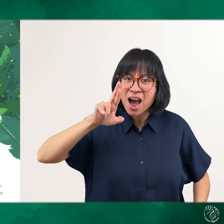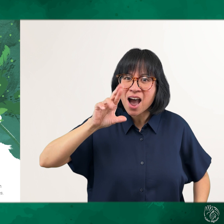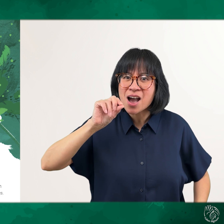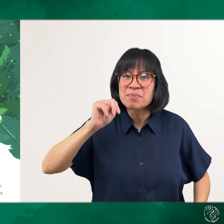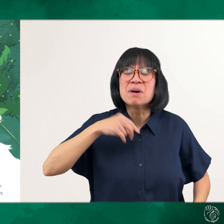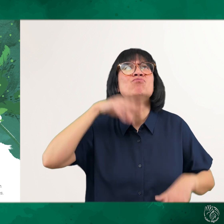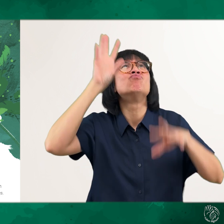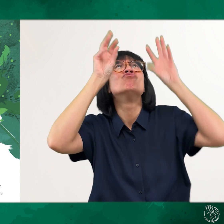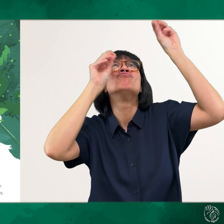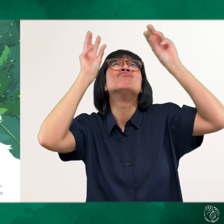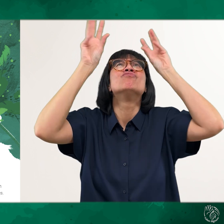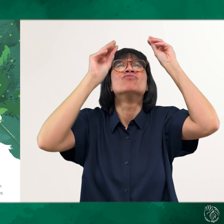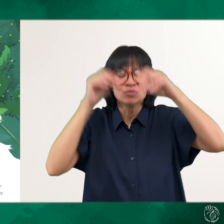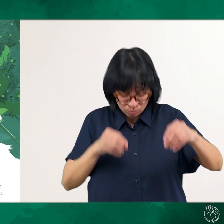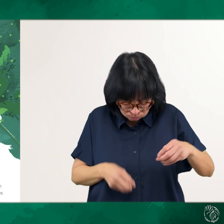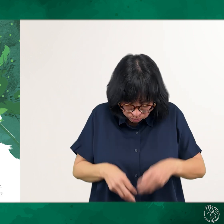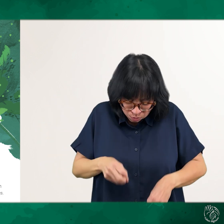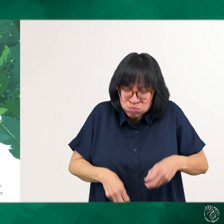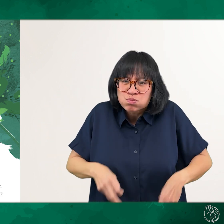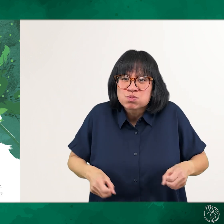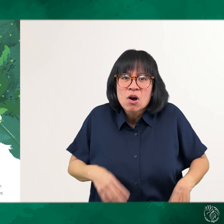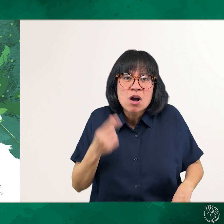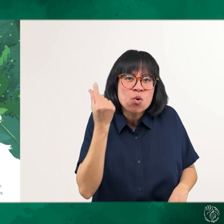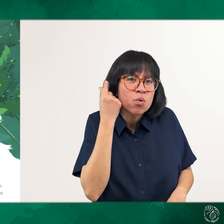of small golden limes.